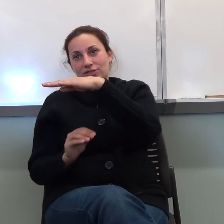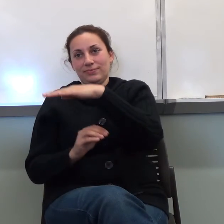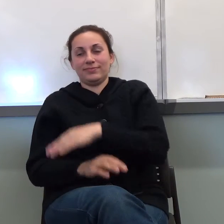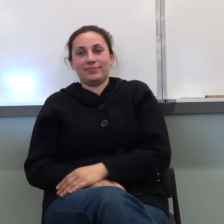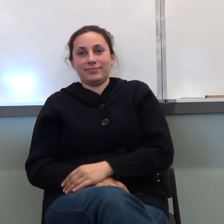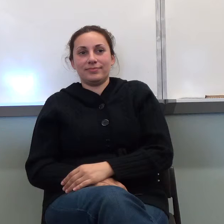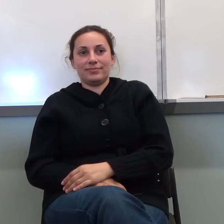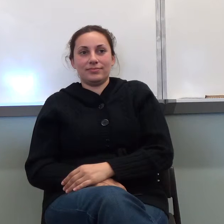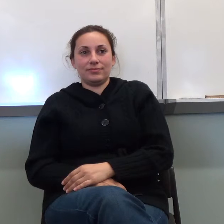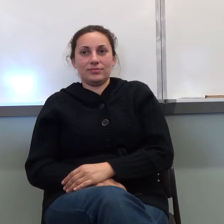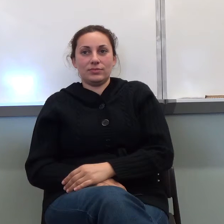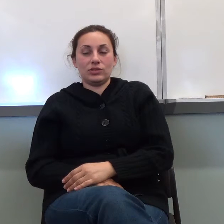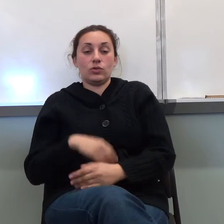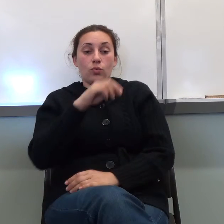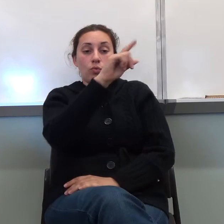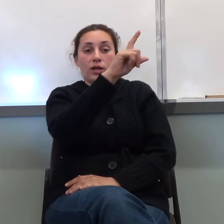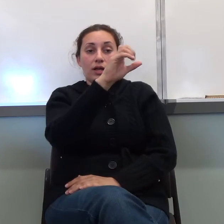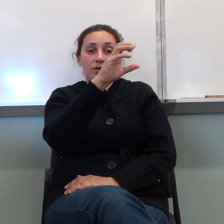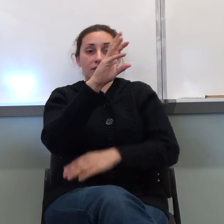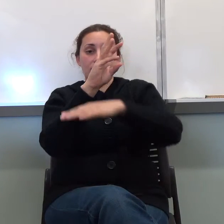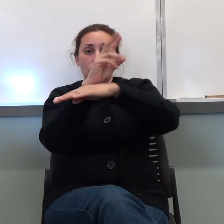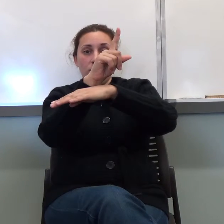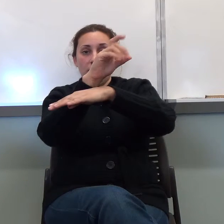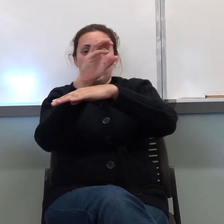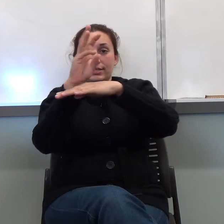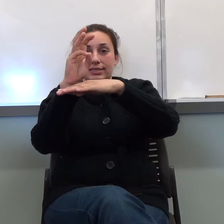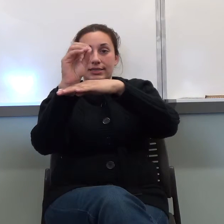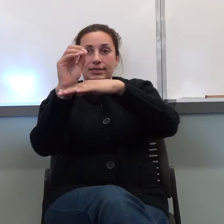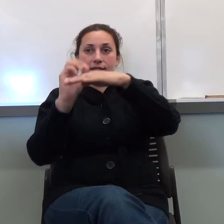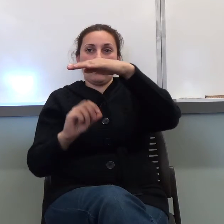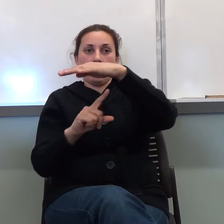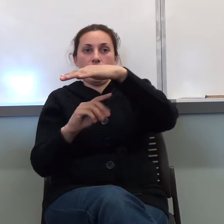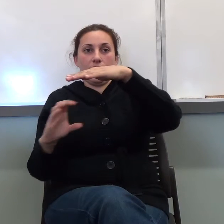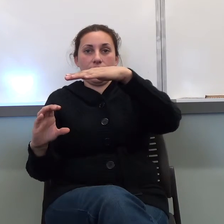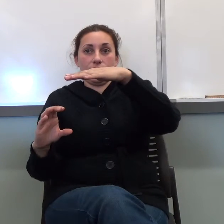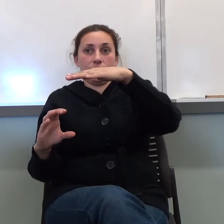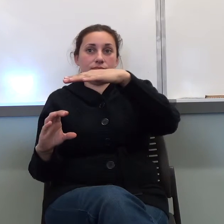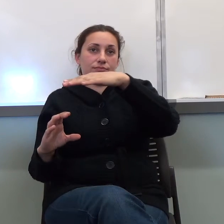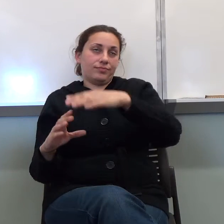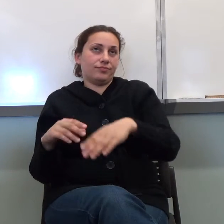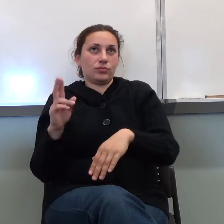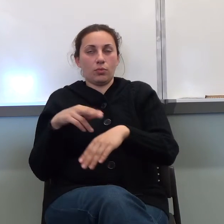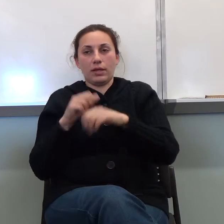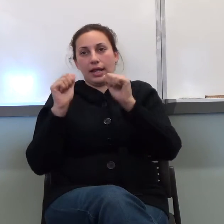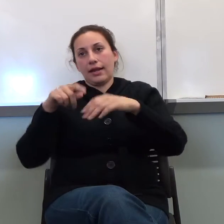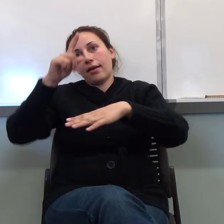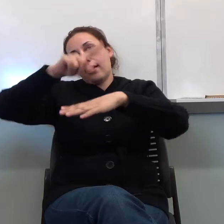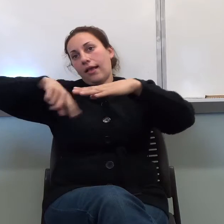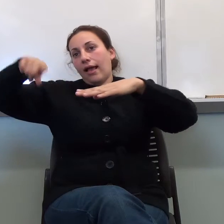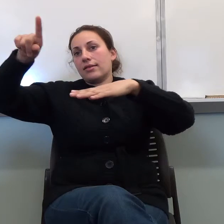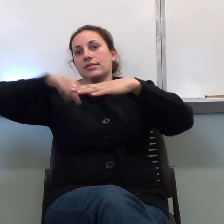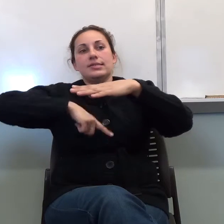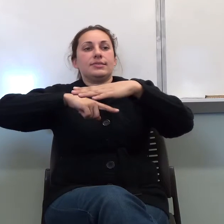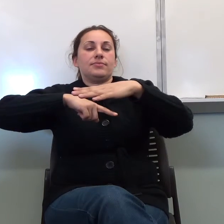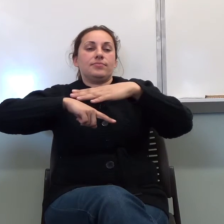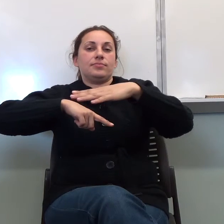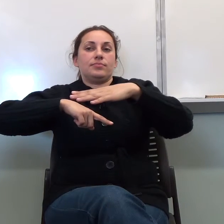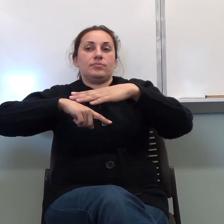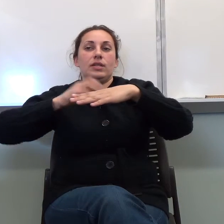is 160 over 100. And as usual, you can cancel zeros there. Then you can cancel even more,